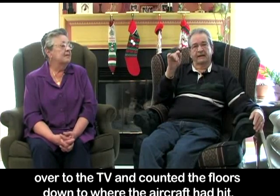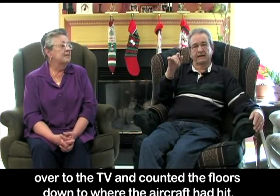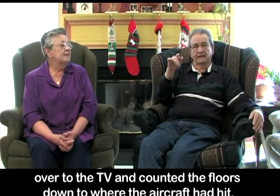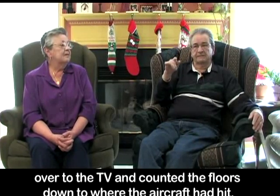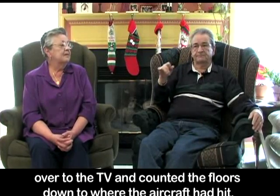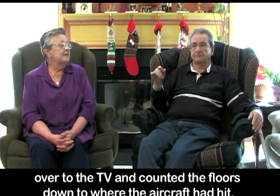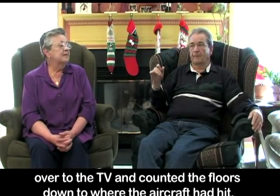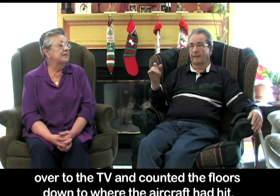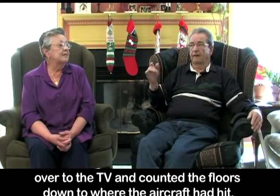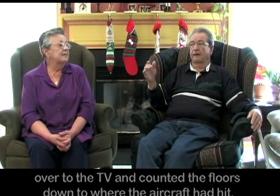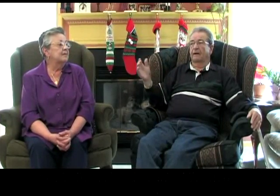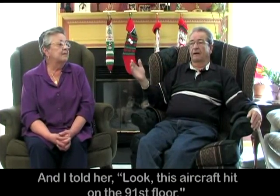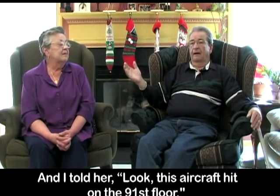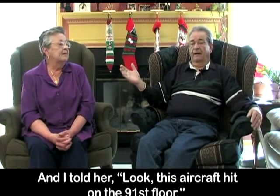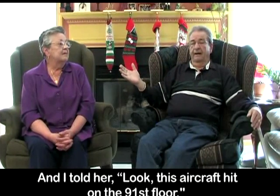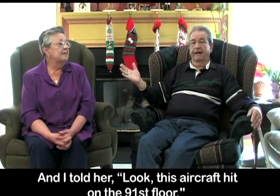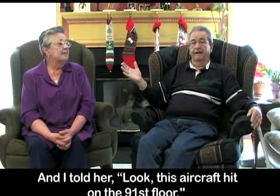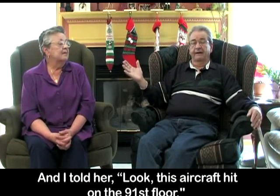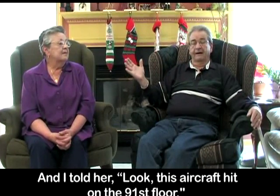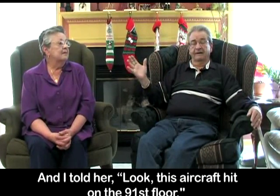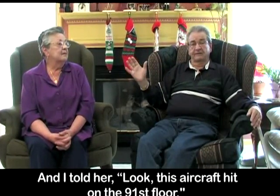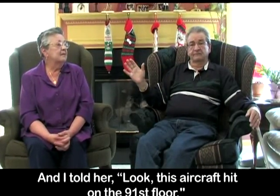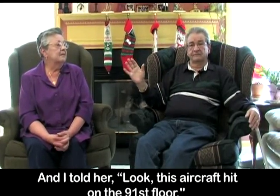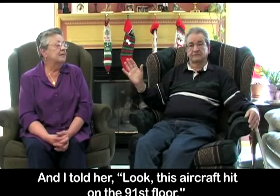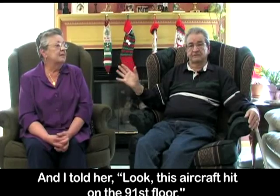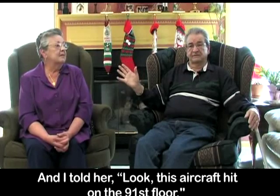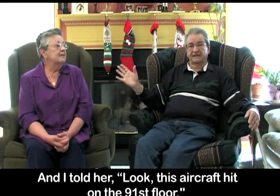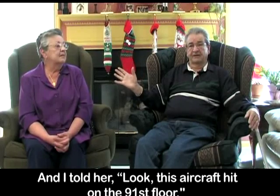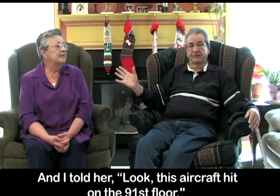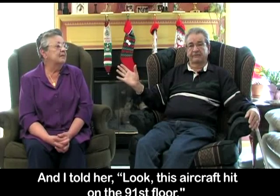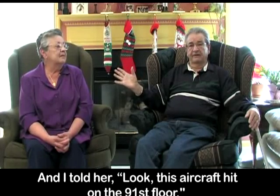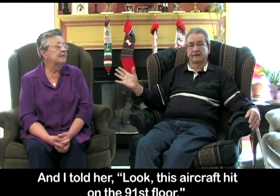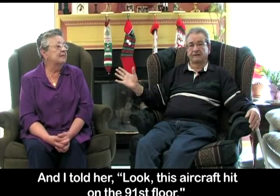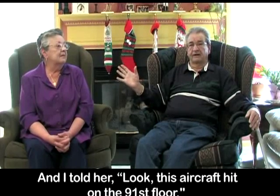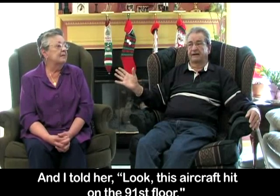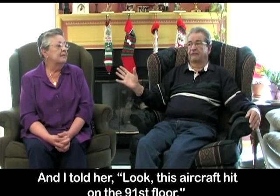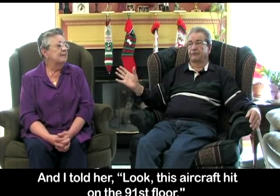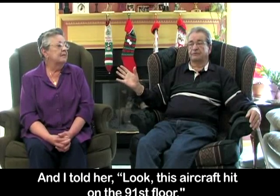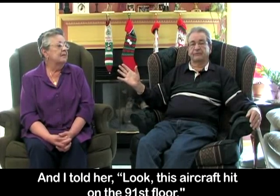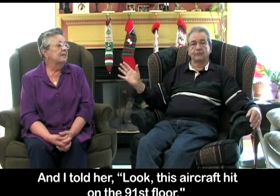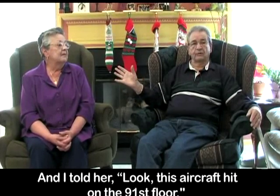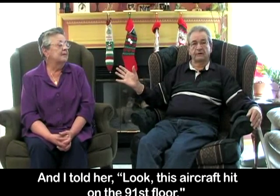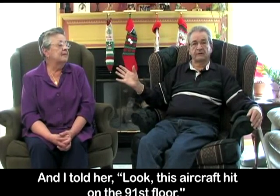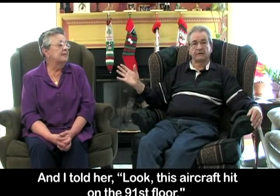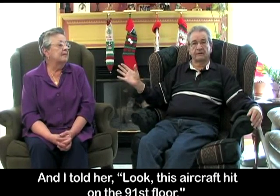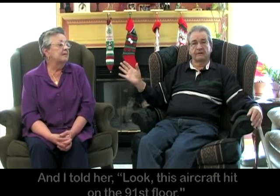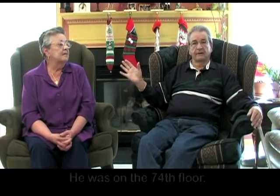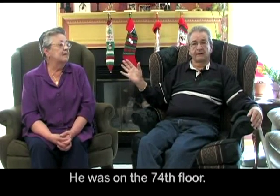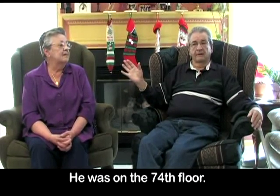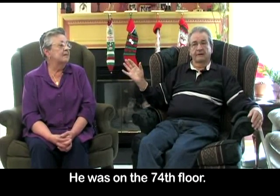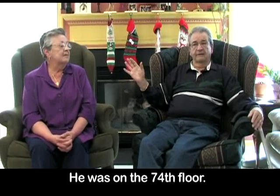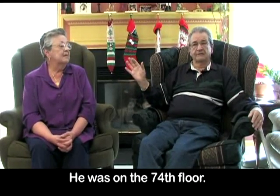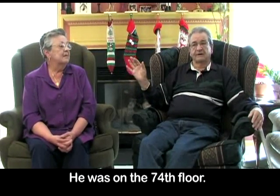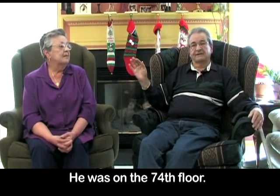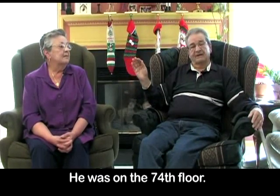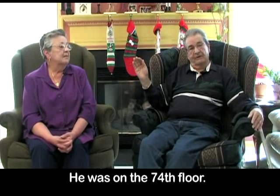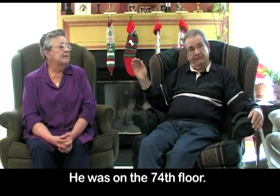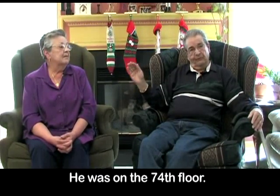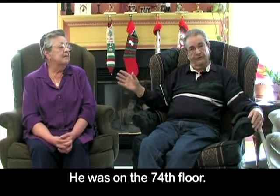hit. And I told to look, this aircraft hit on the 91st floor. He was on the 74th